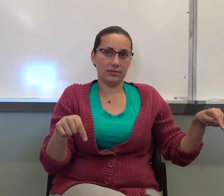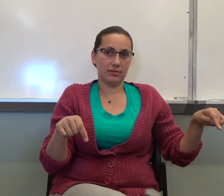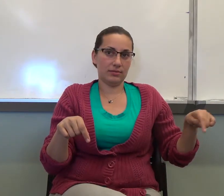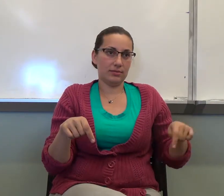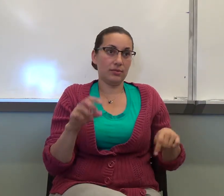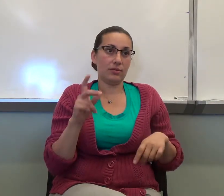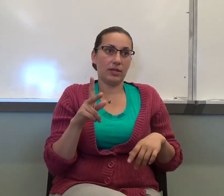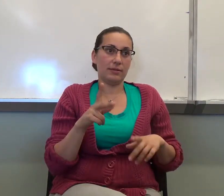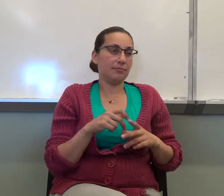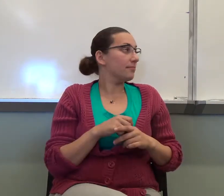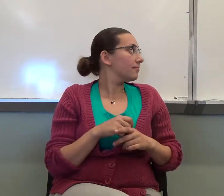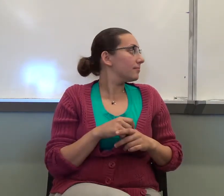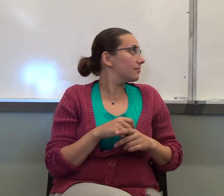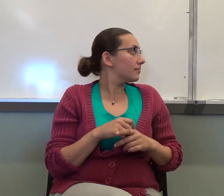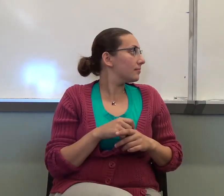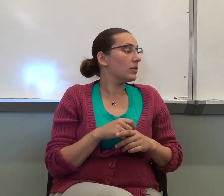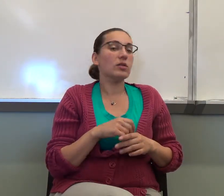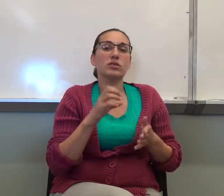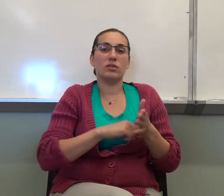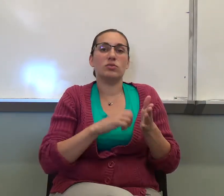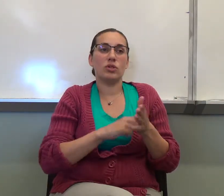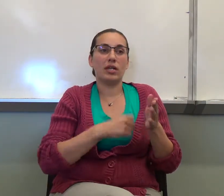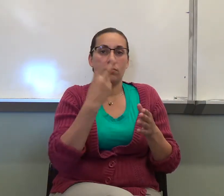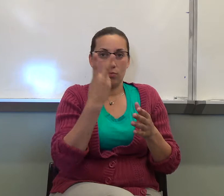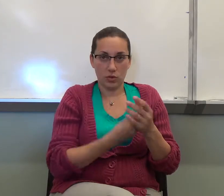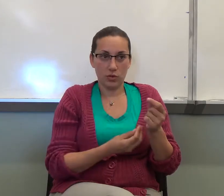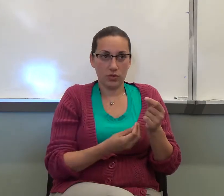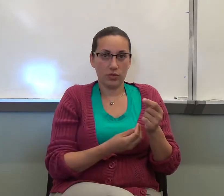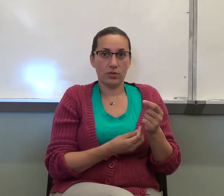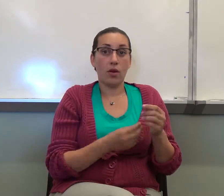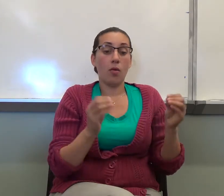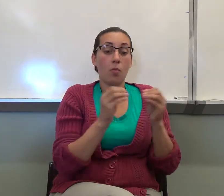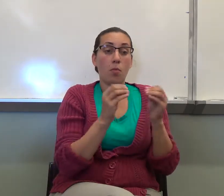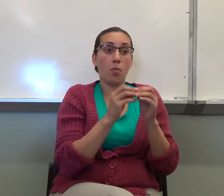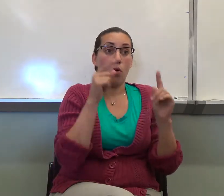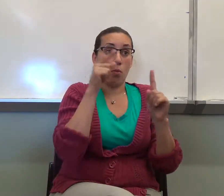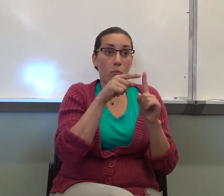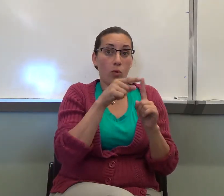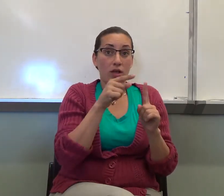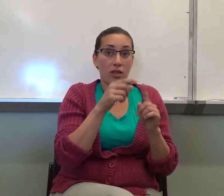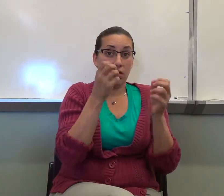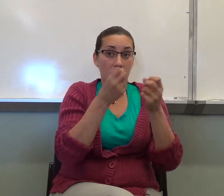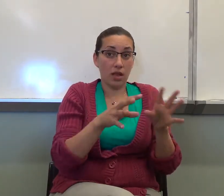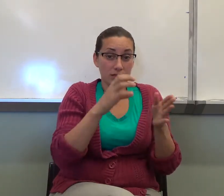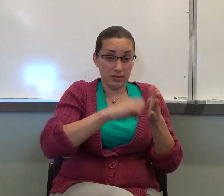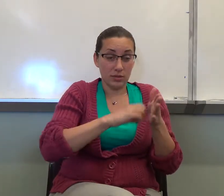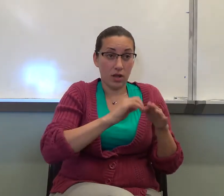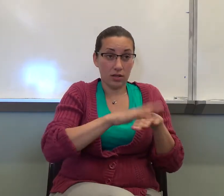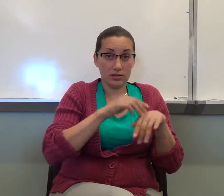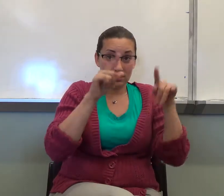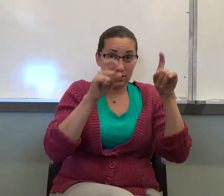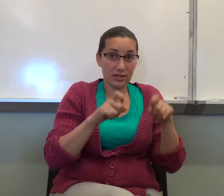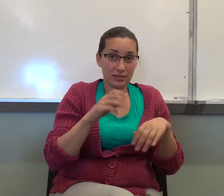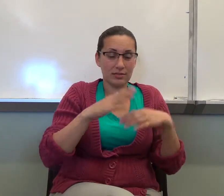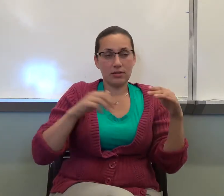or in enough ways. More points are lost on the following process than anything else in algebra,